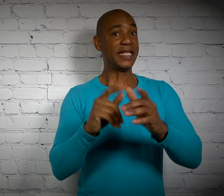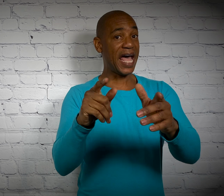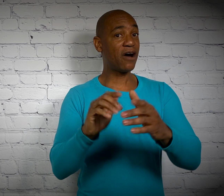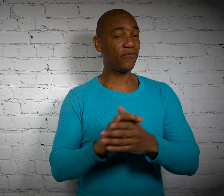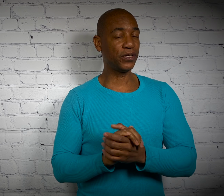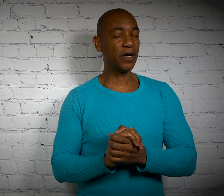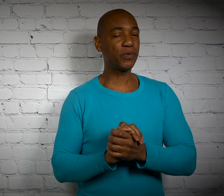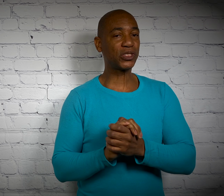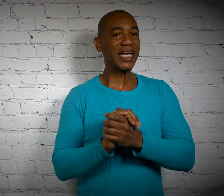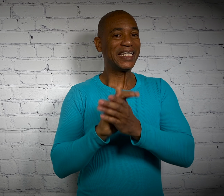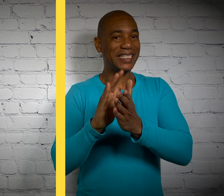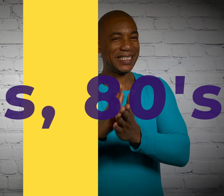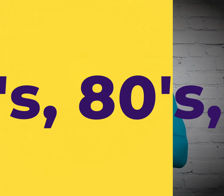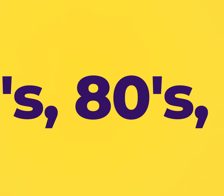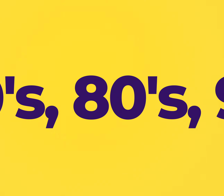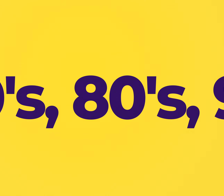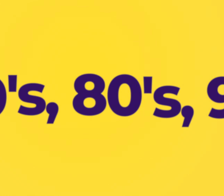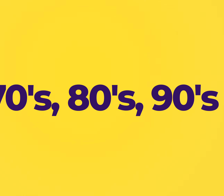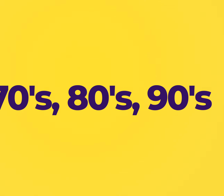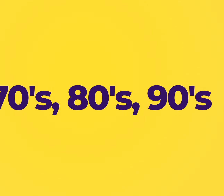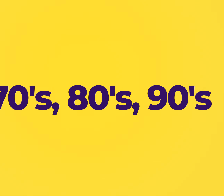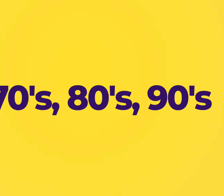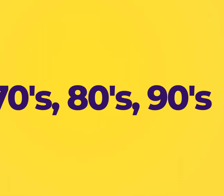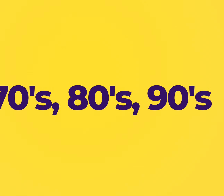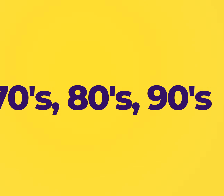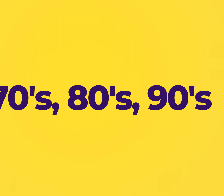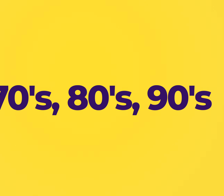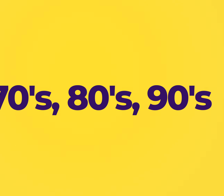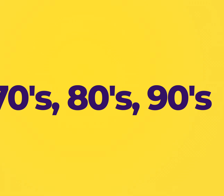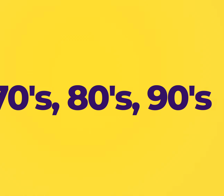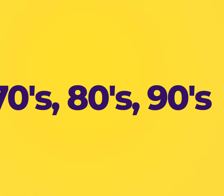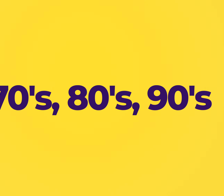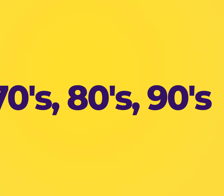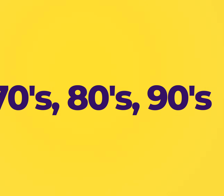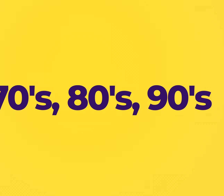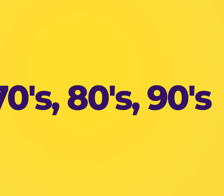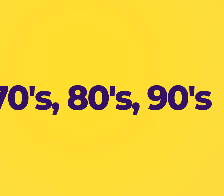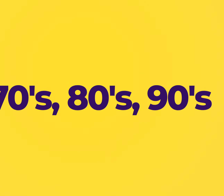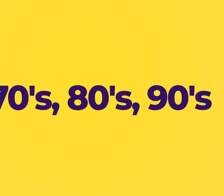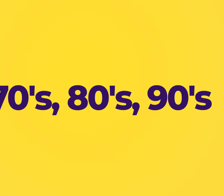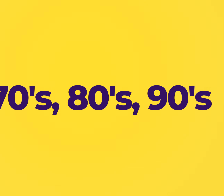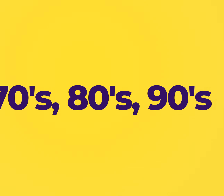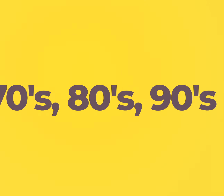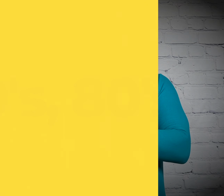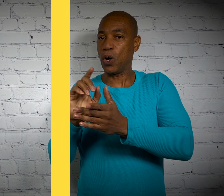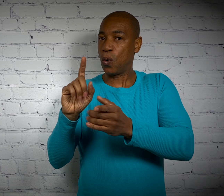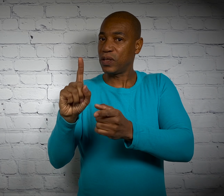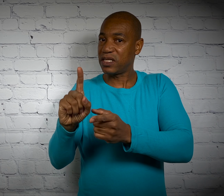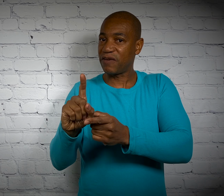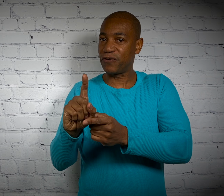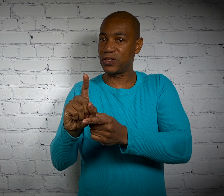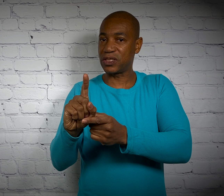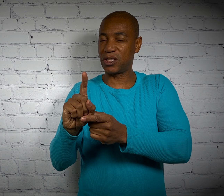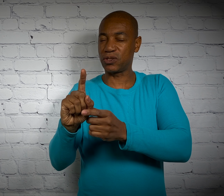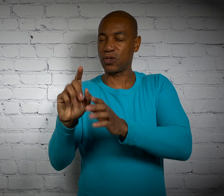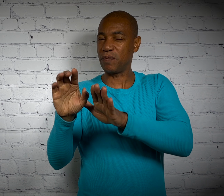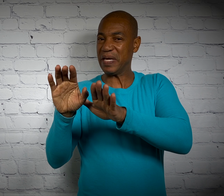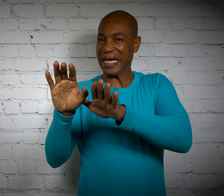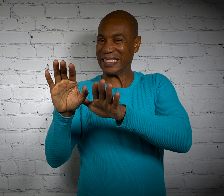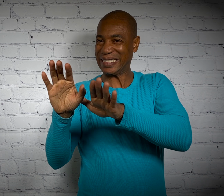Now for numbers 60s, 70s, 80s, and 90s, the only difference is there's going to be a